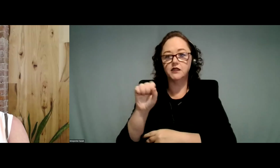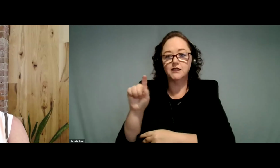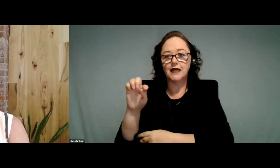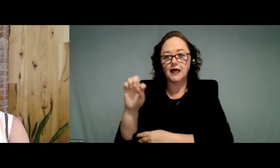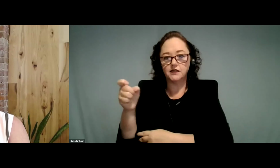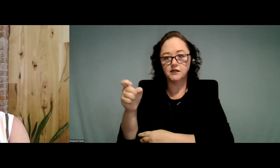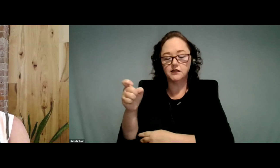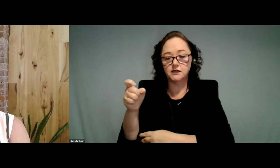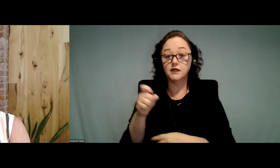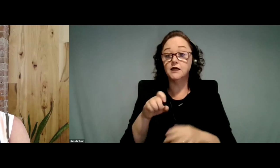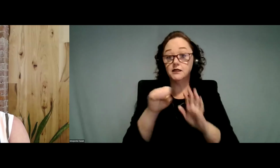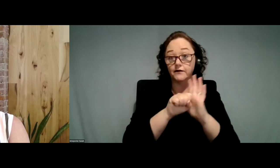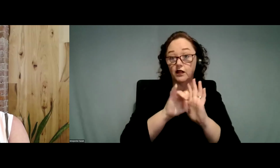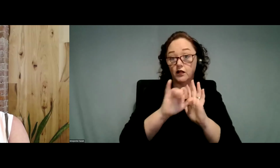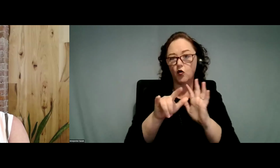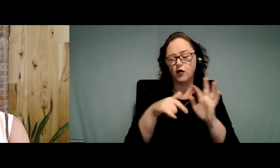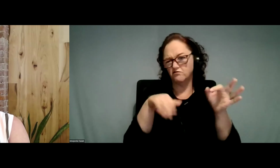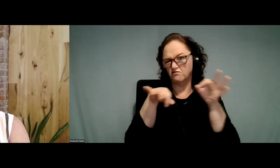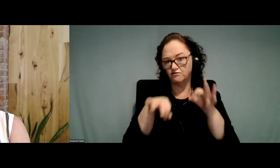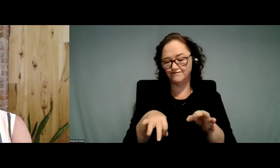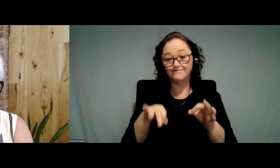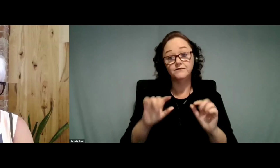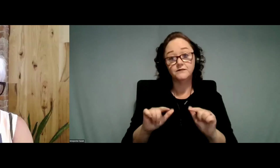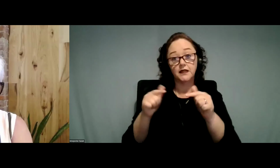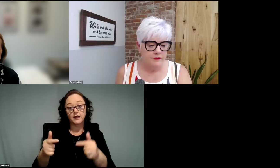I'm going to pass it over to you.